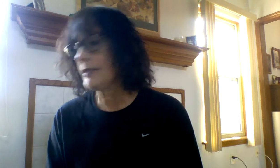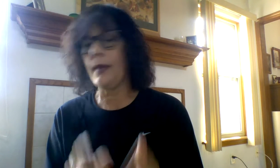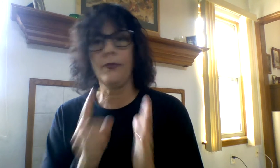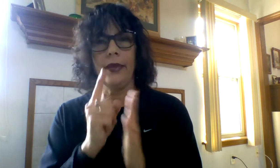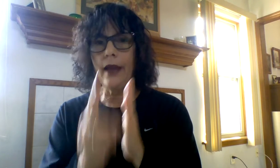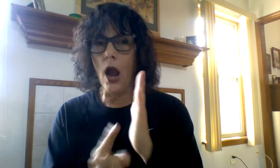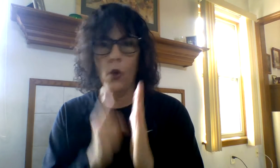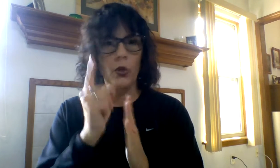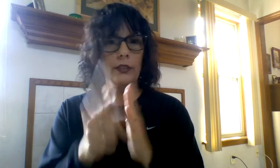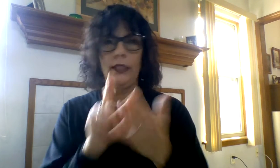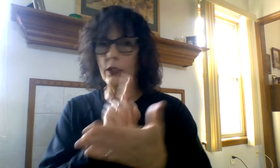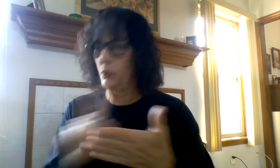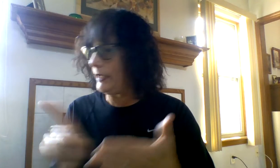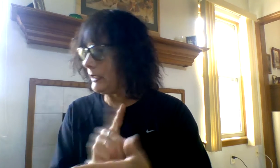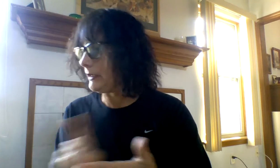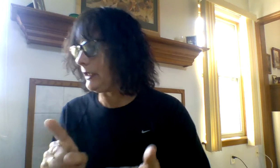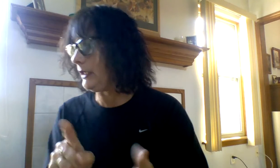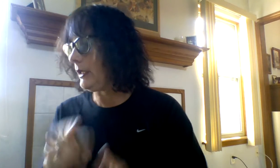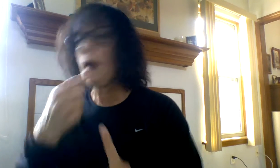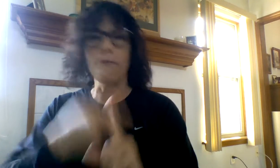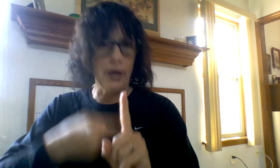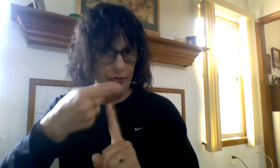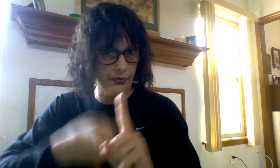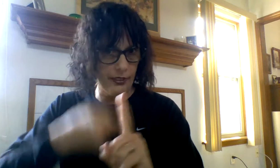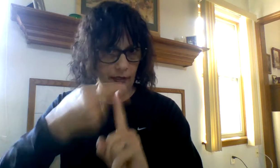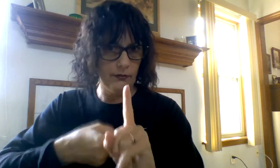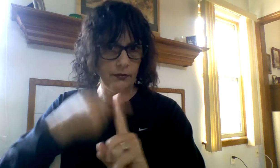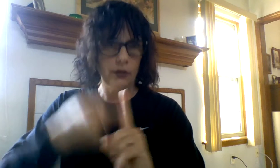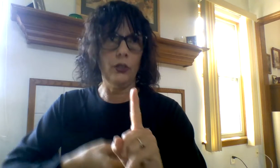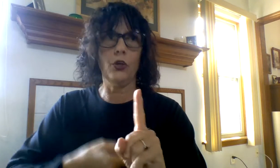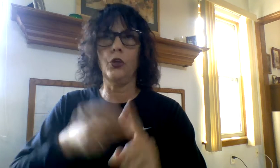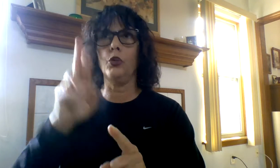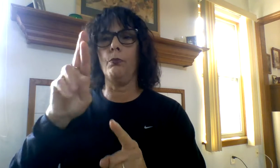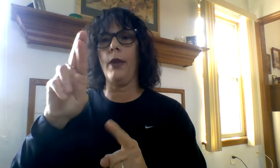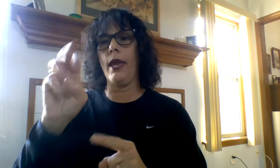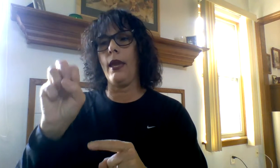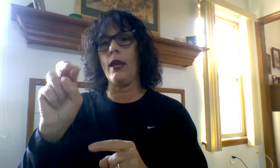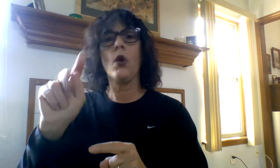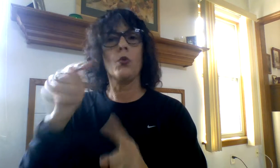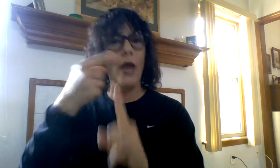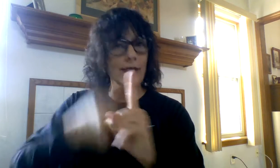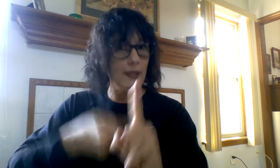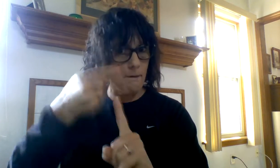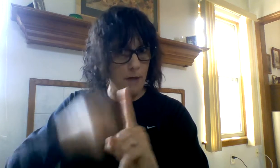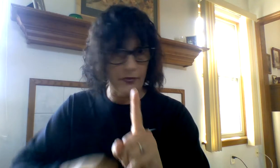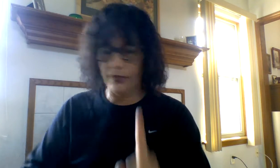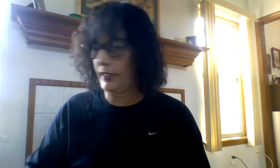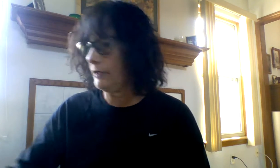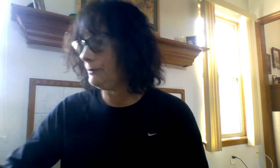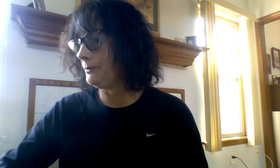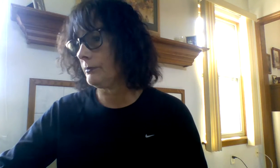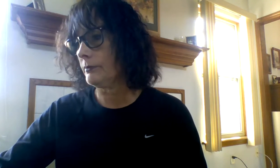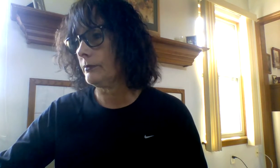Same thing, hourly, weekly, monthly. You know, you pay rent monthly.